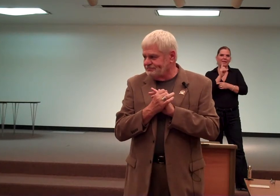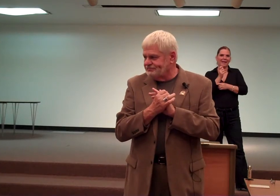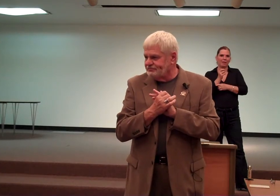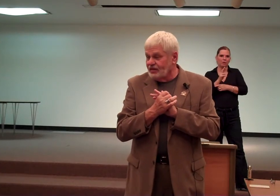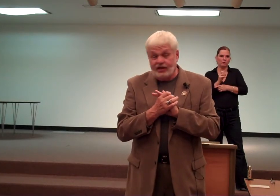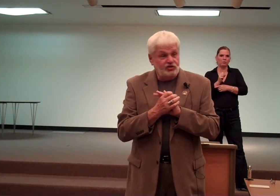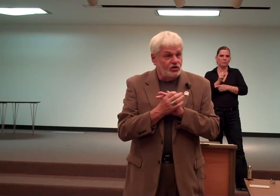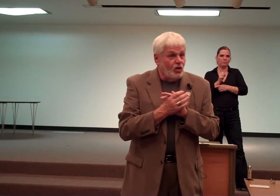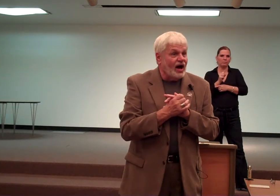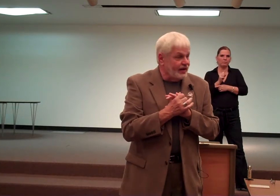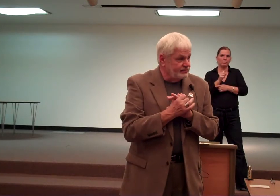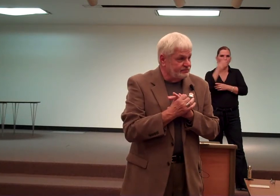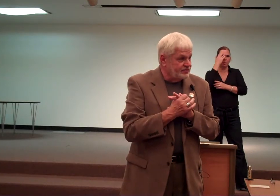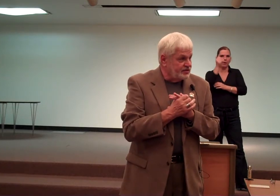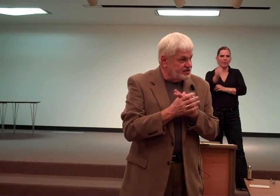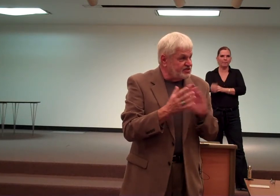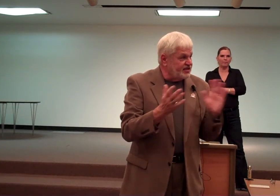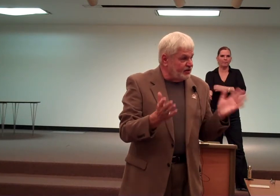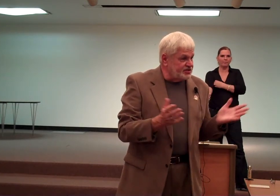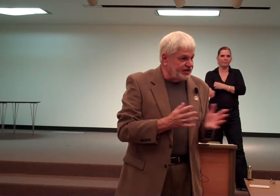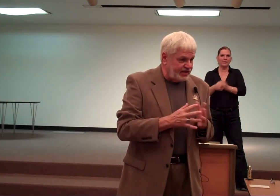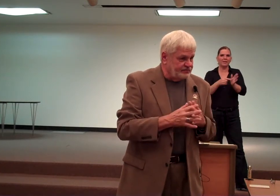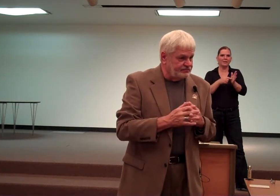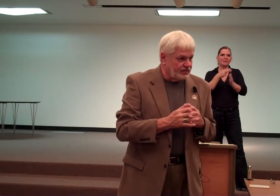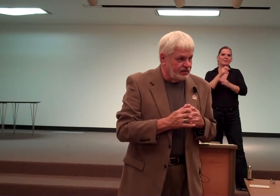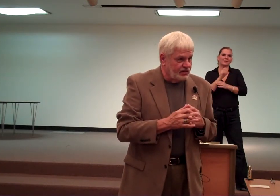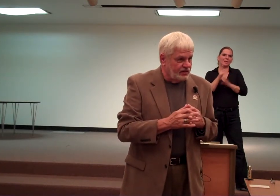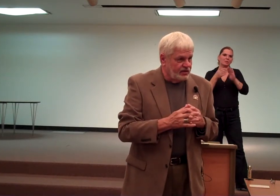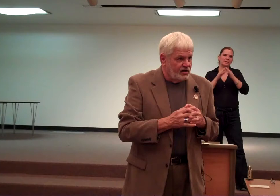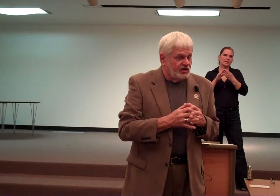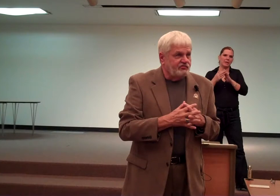Nailers. And you know why? This is Nail City.